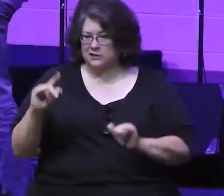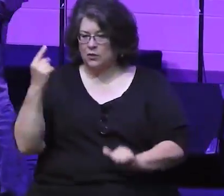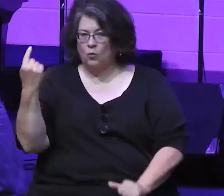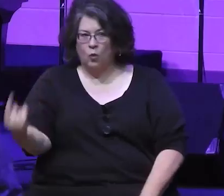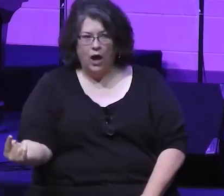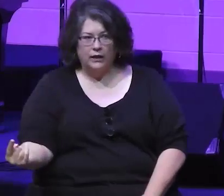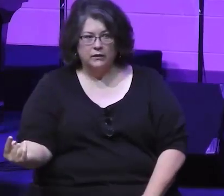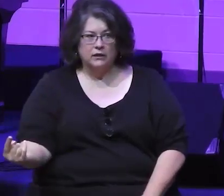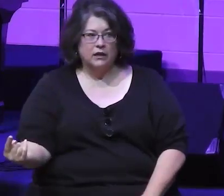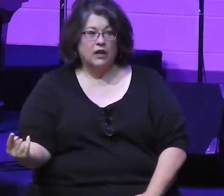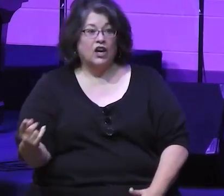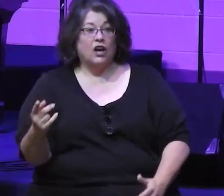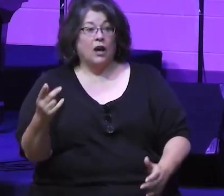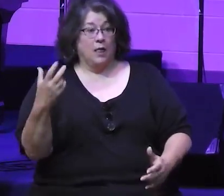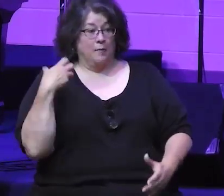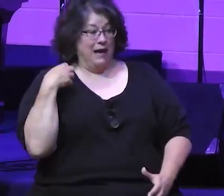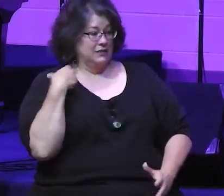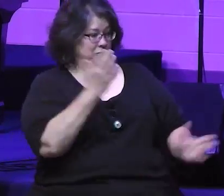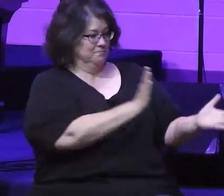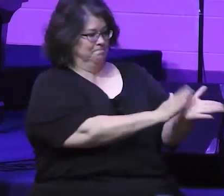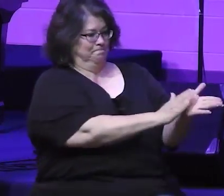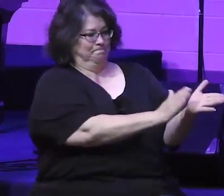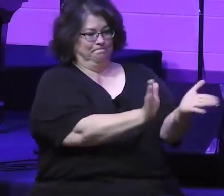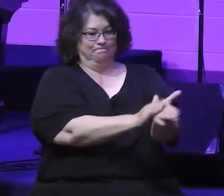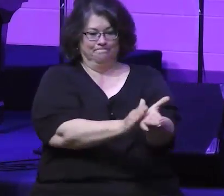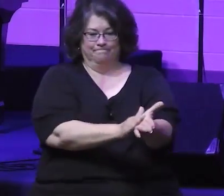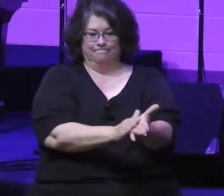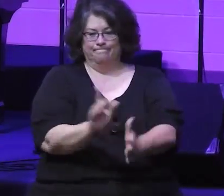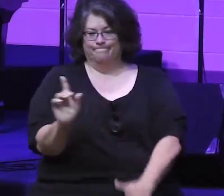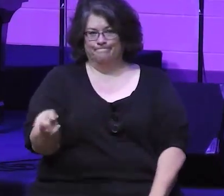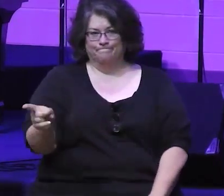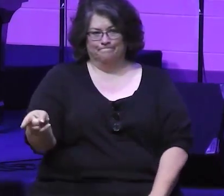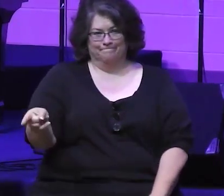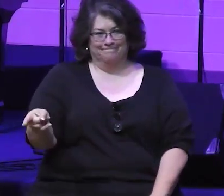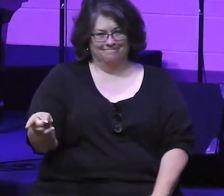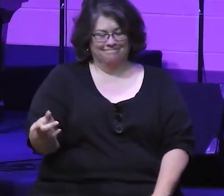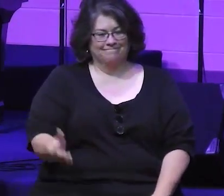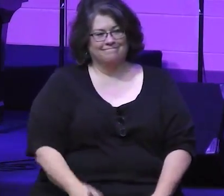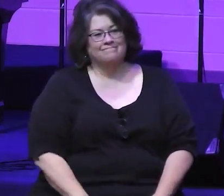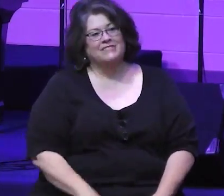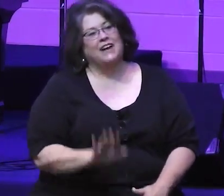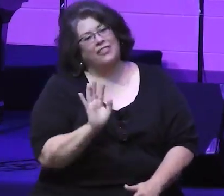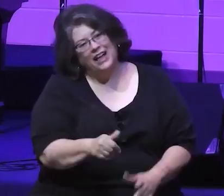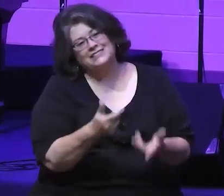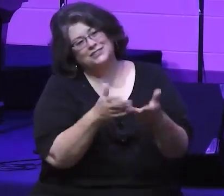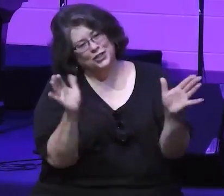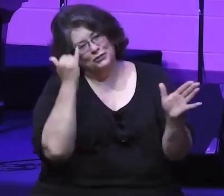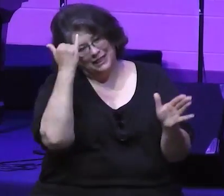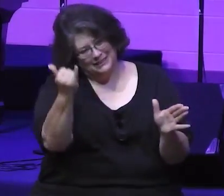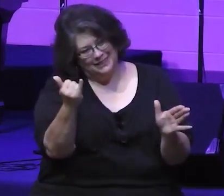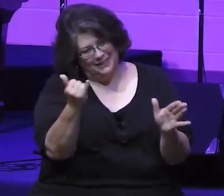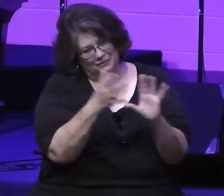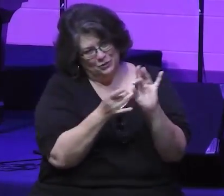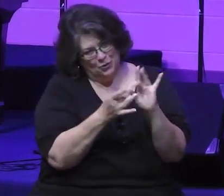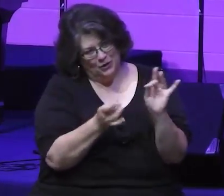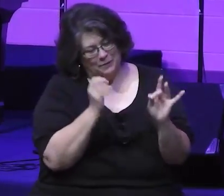actually condemned. So this is the general plot line. Again, my suspicion is that most of us know how and where this is going to go.